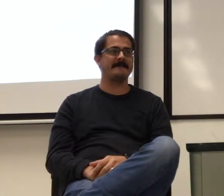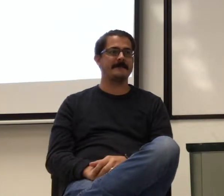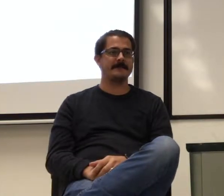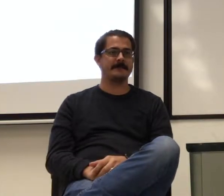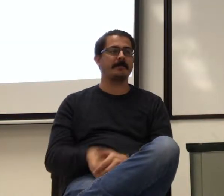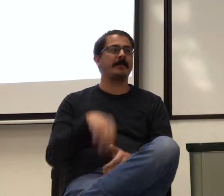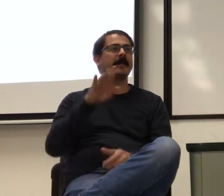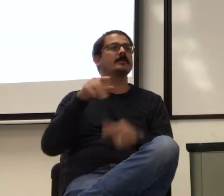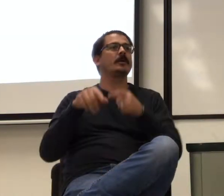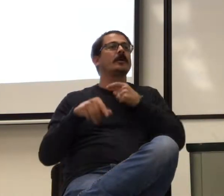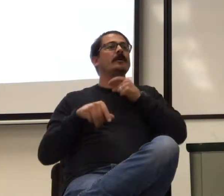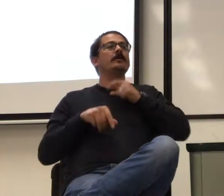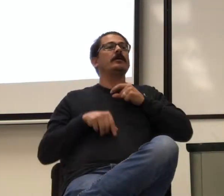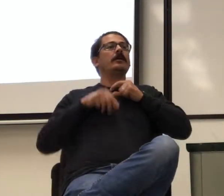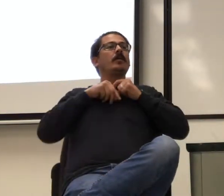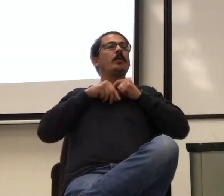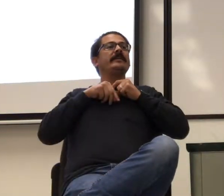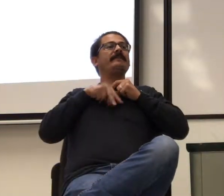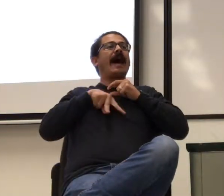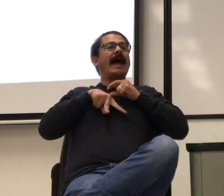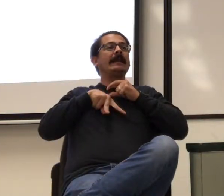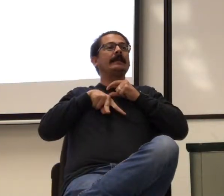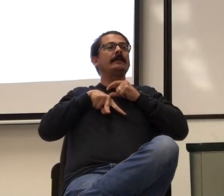where the airway divides for the first time.